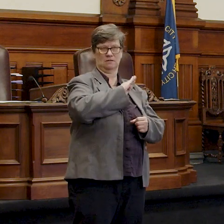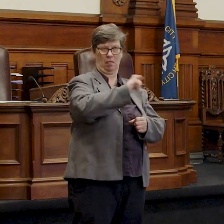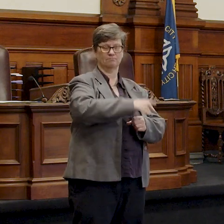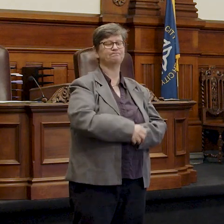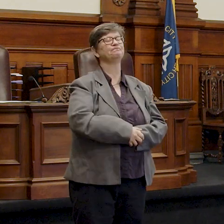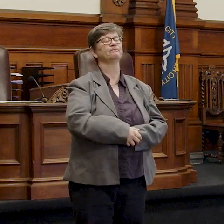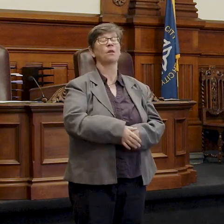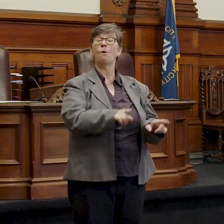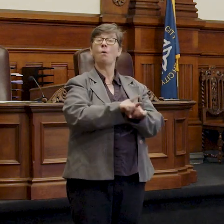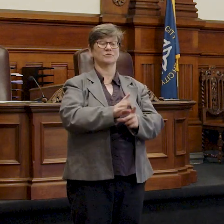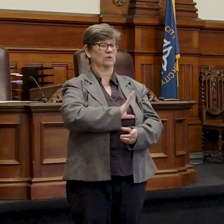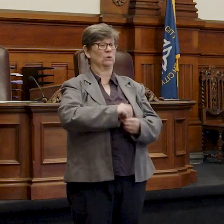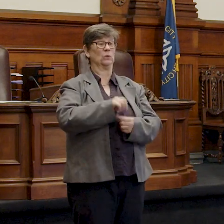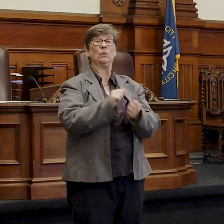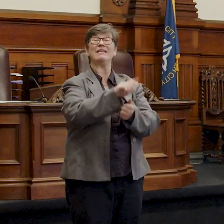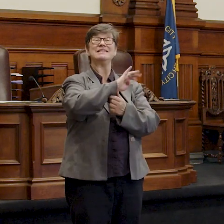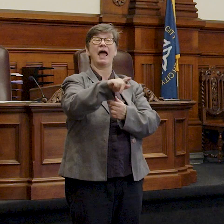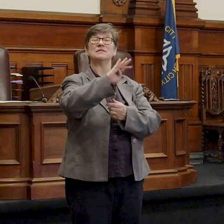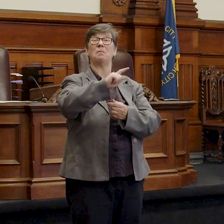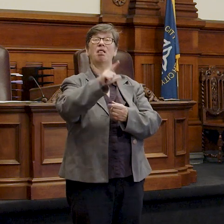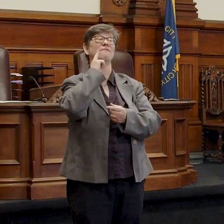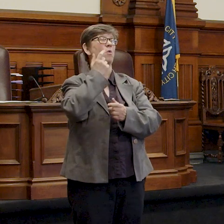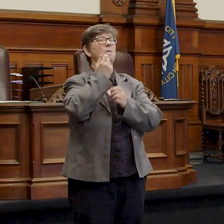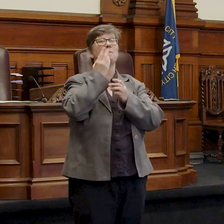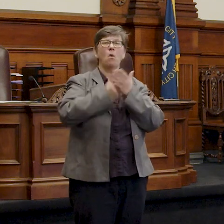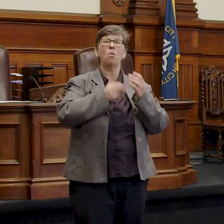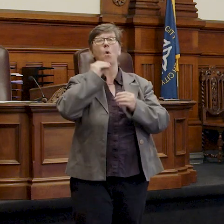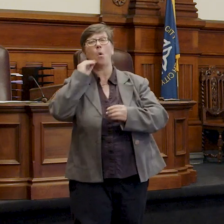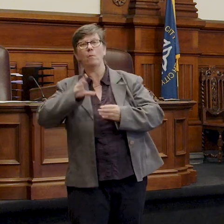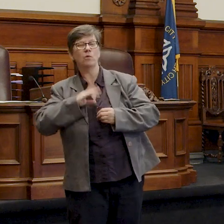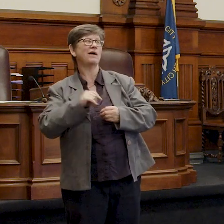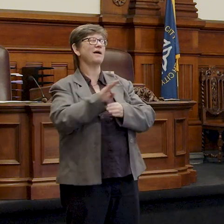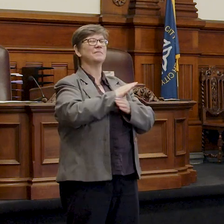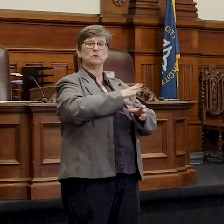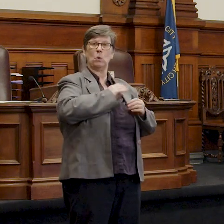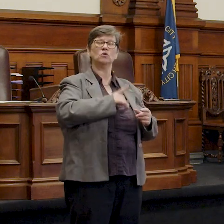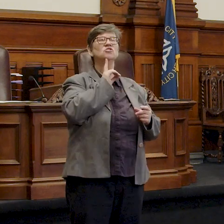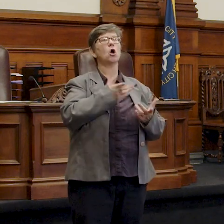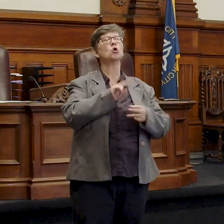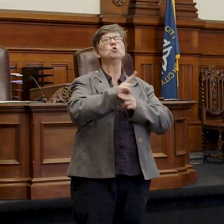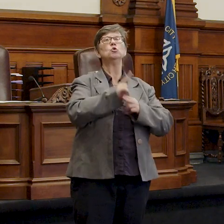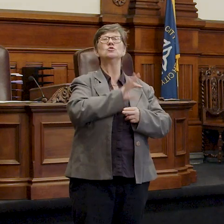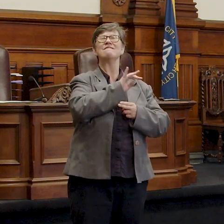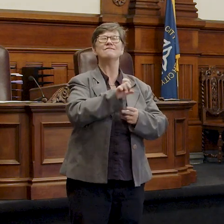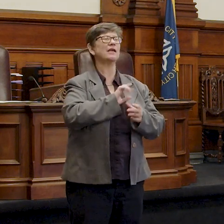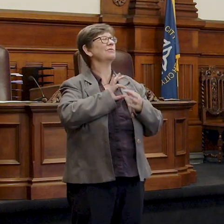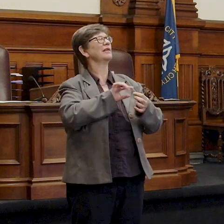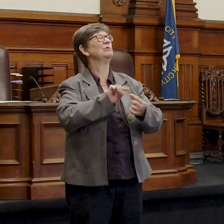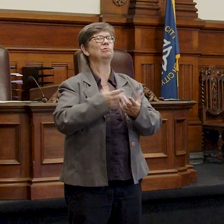Also included on the tax bills of both homeowners and businesses are user fees associated with refuse or trash